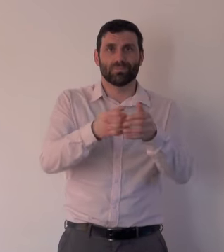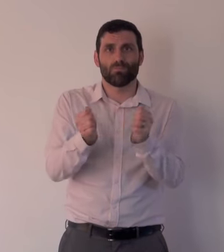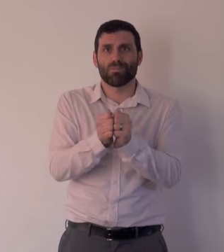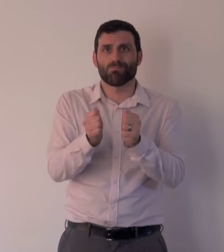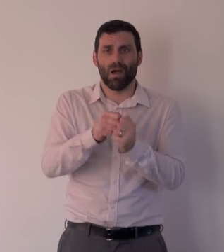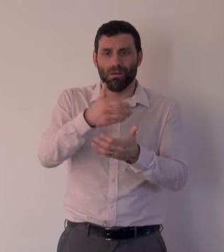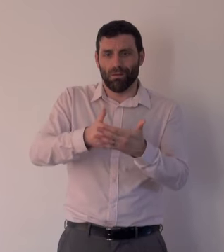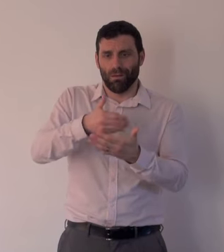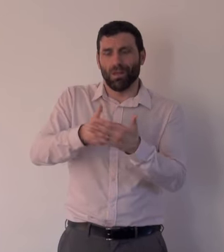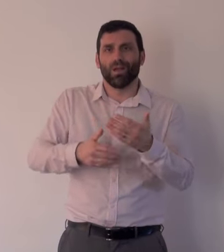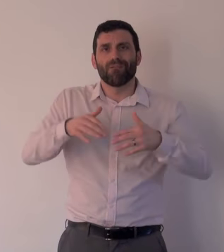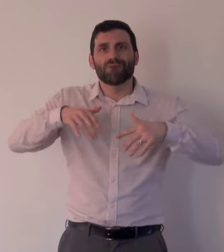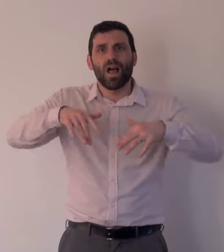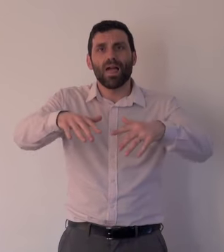with filing of office paperwork.